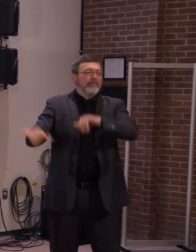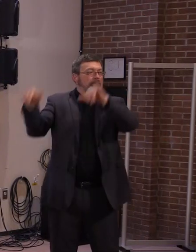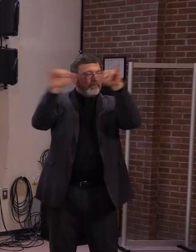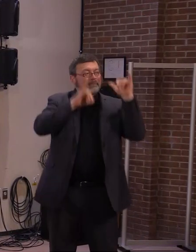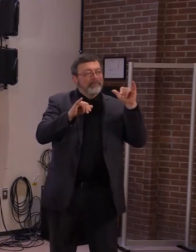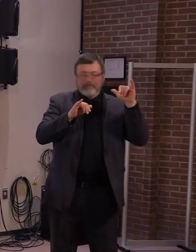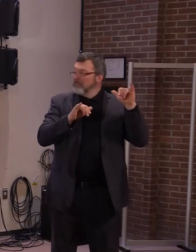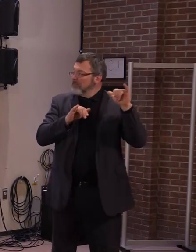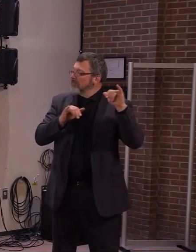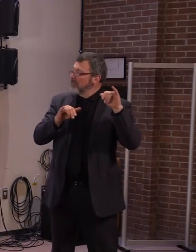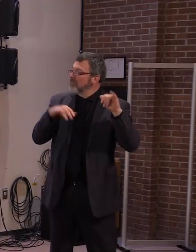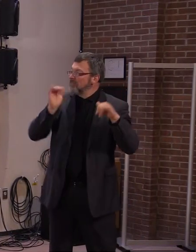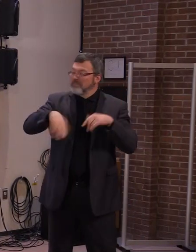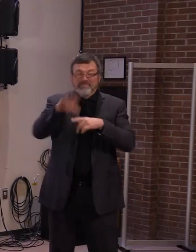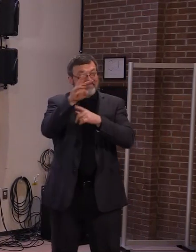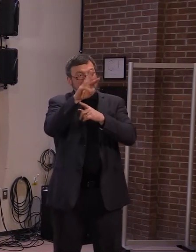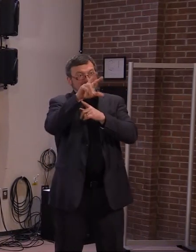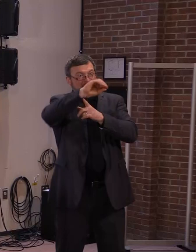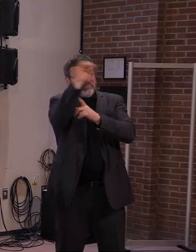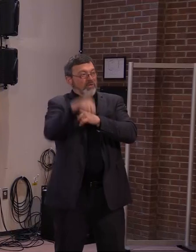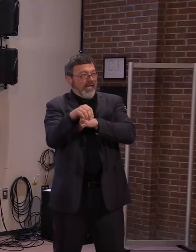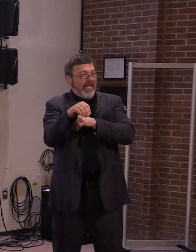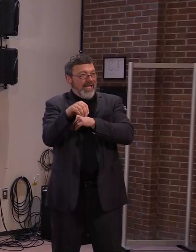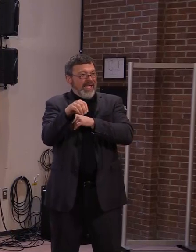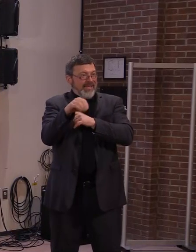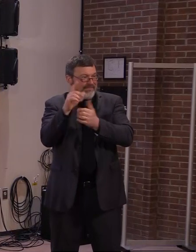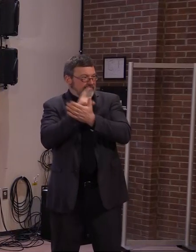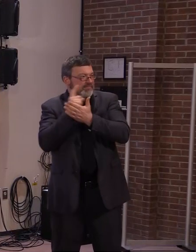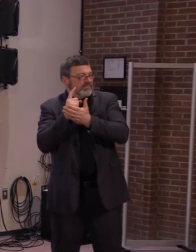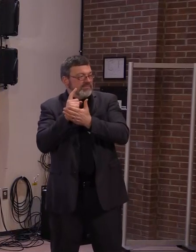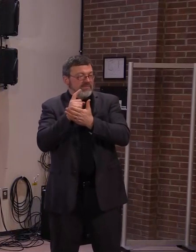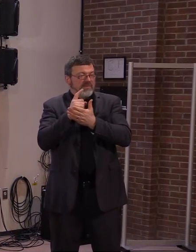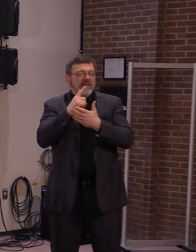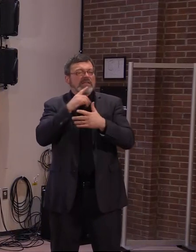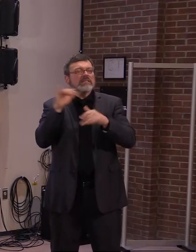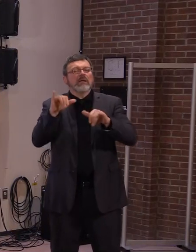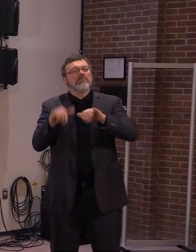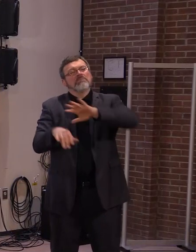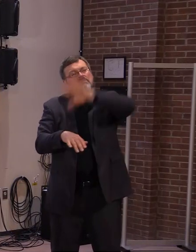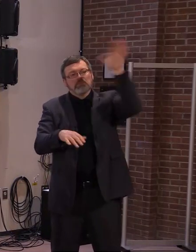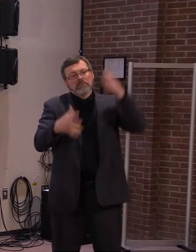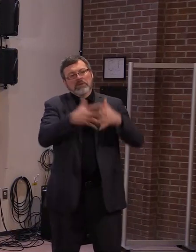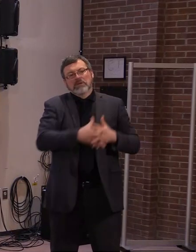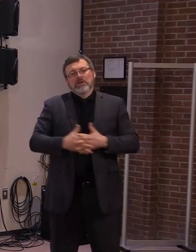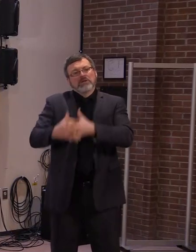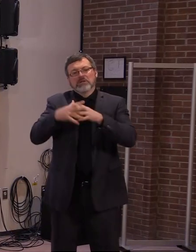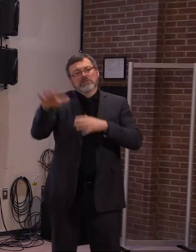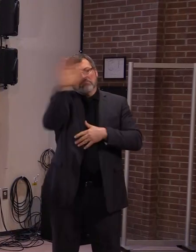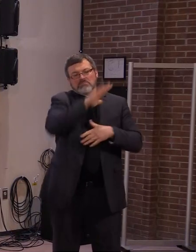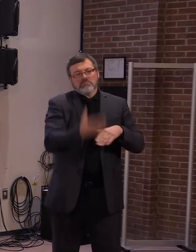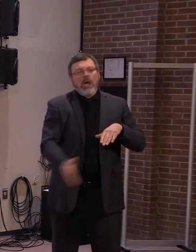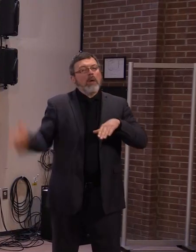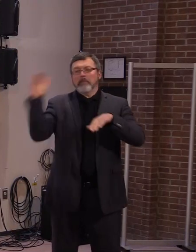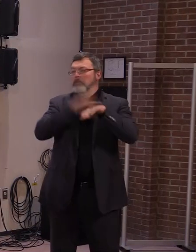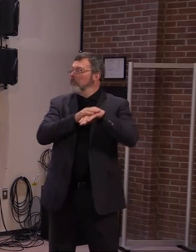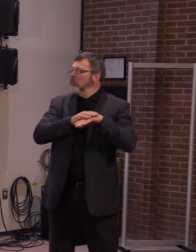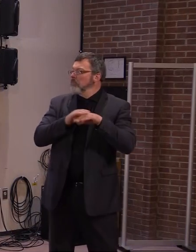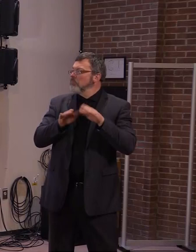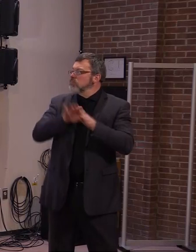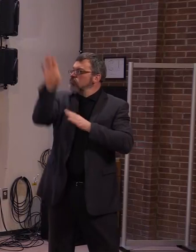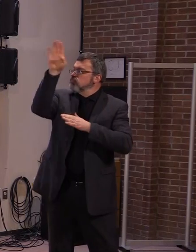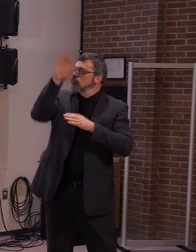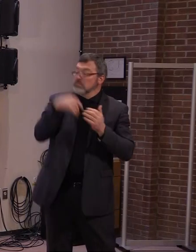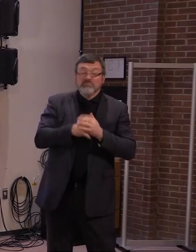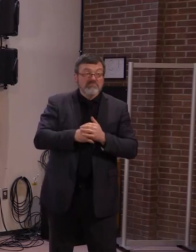up across the rest of the country as well following the Thanksgiving holiday. You'll see here on our slide that compares